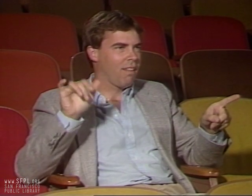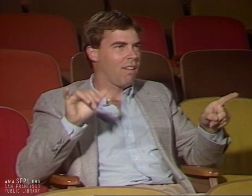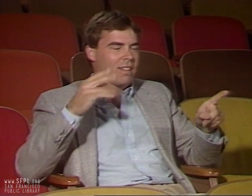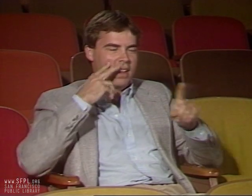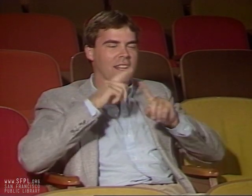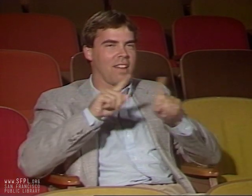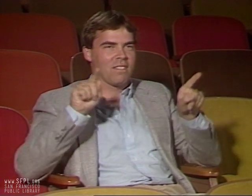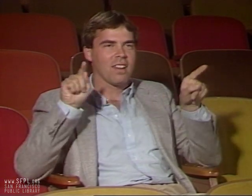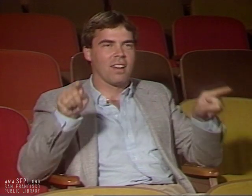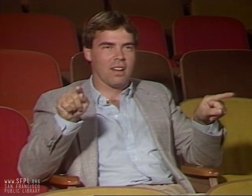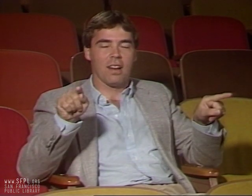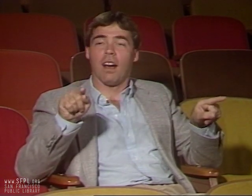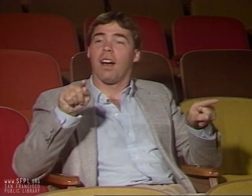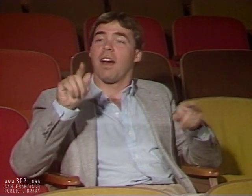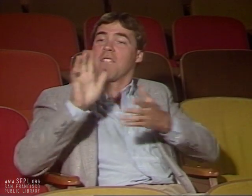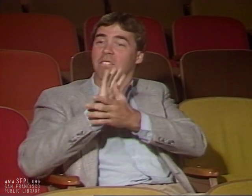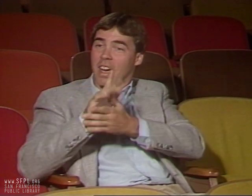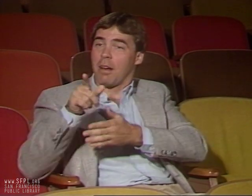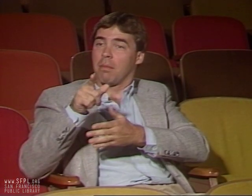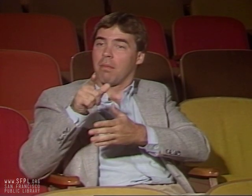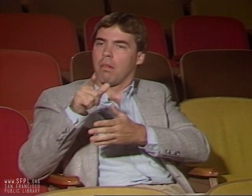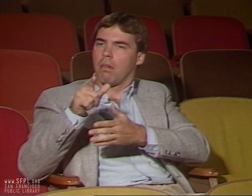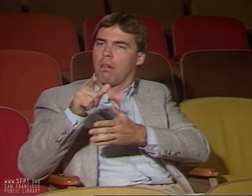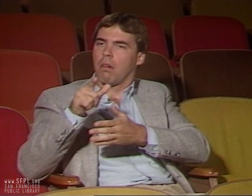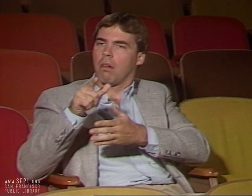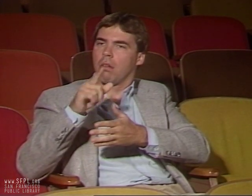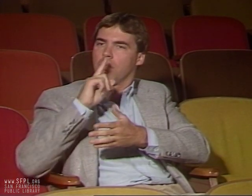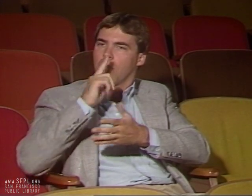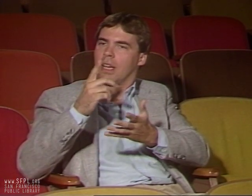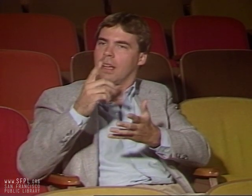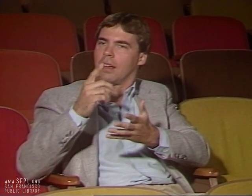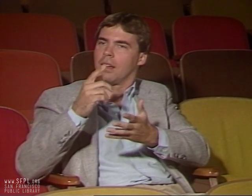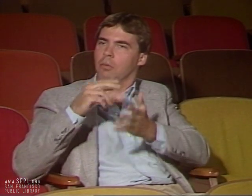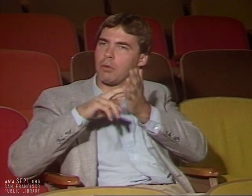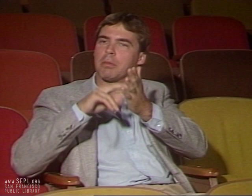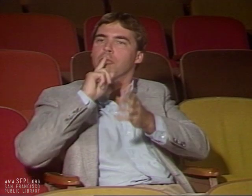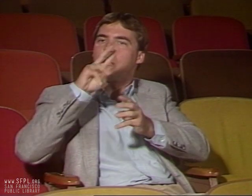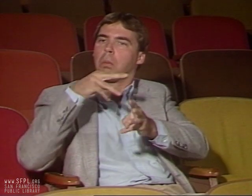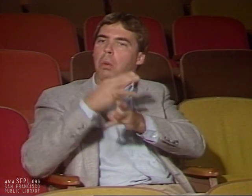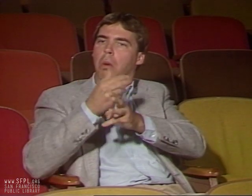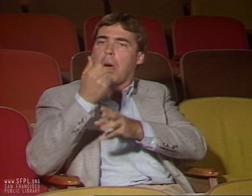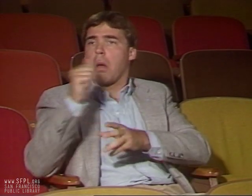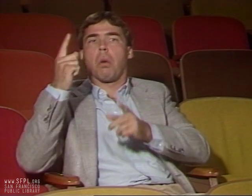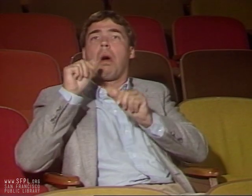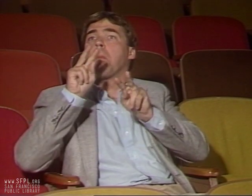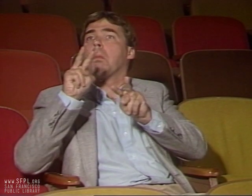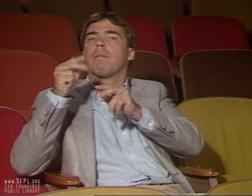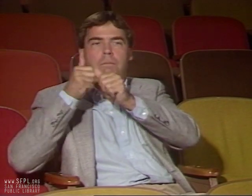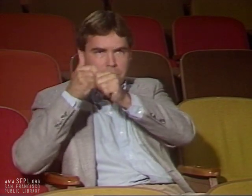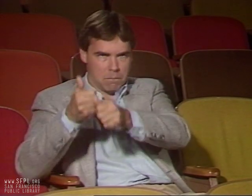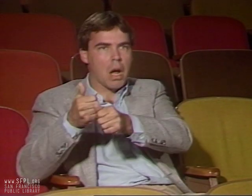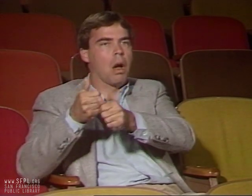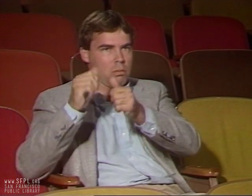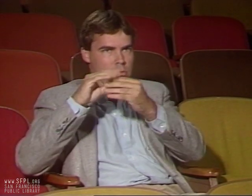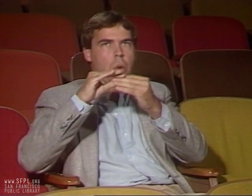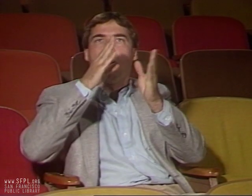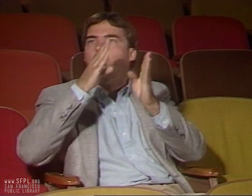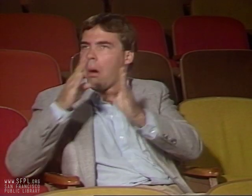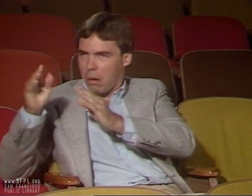It just wasn't as rich as what we signed in our living room. In contrast to film, when we developed a scene in ASL,